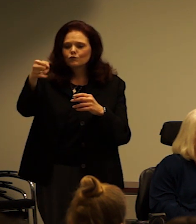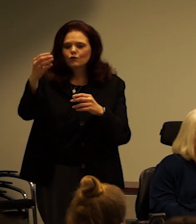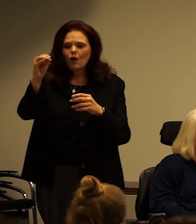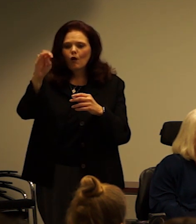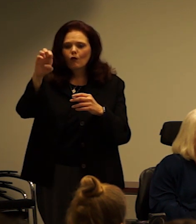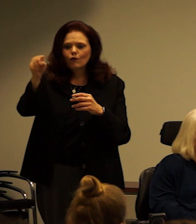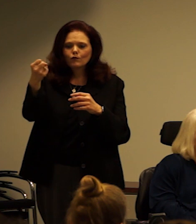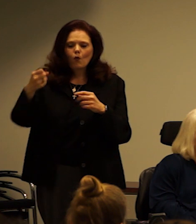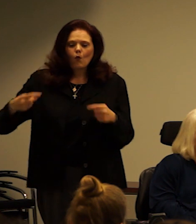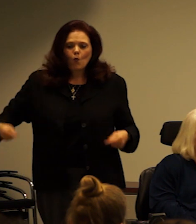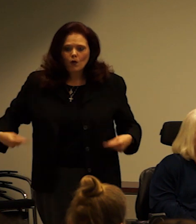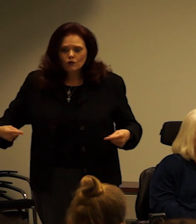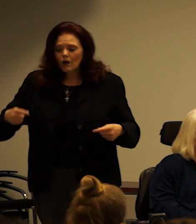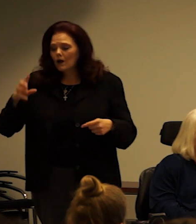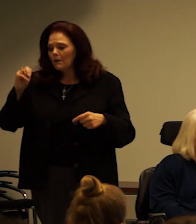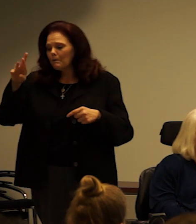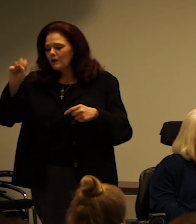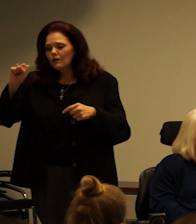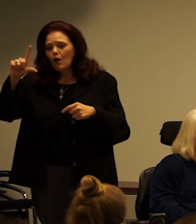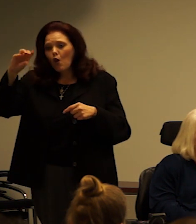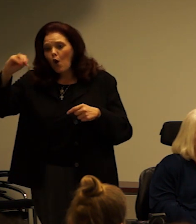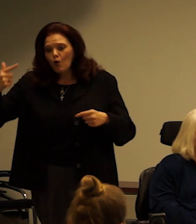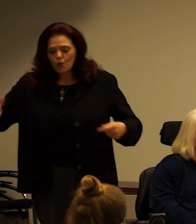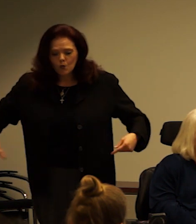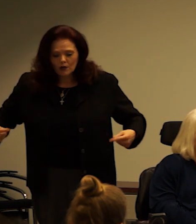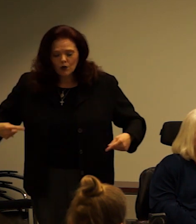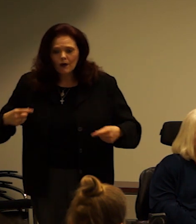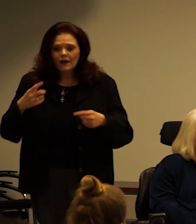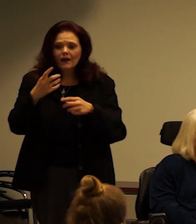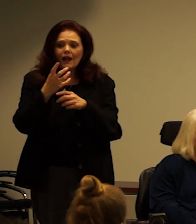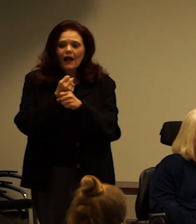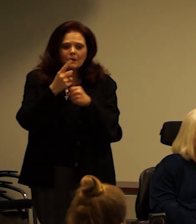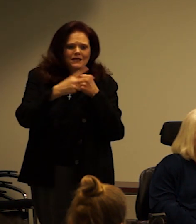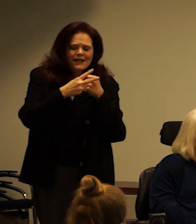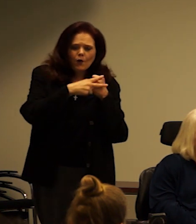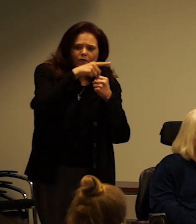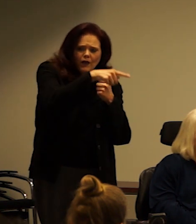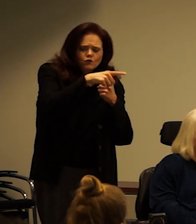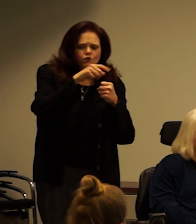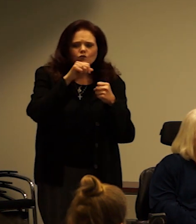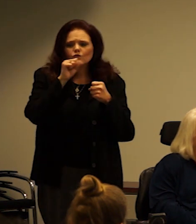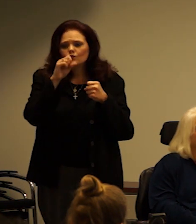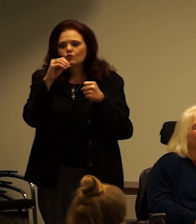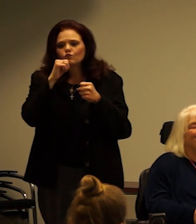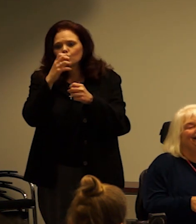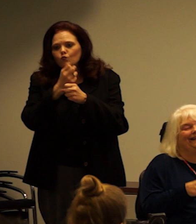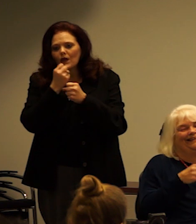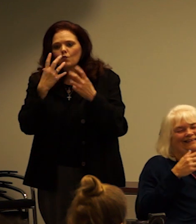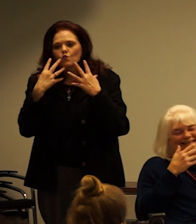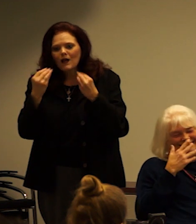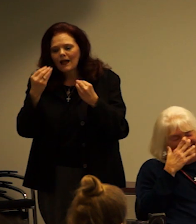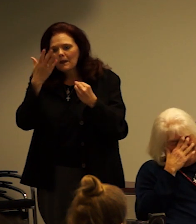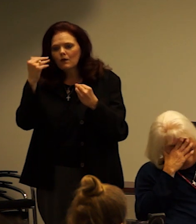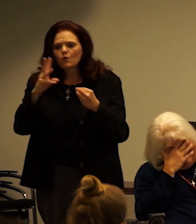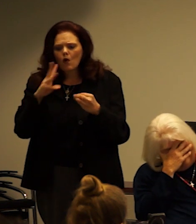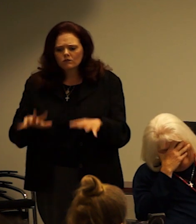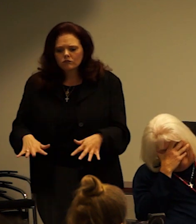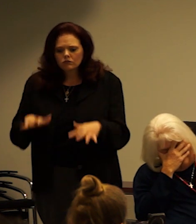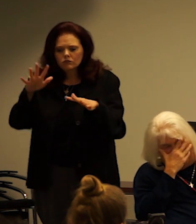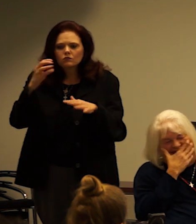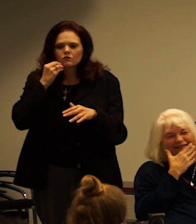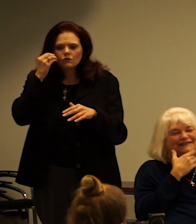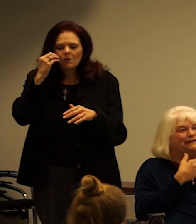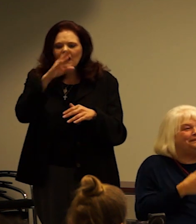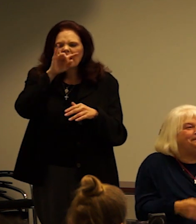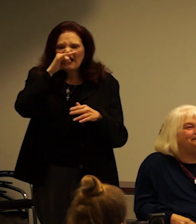Miss Joe's wheelchair and Miss Long's wheelchair, and I got them stored in here so they wouldn't get wet because the water was coming into their house. And